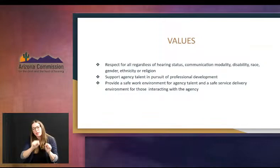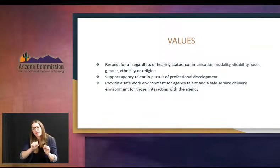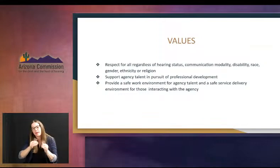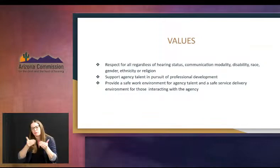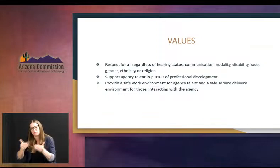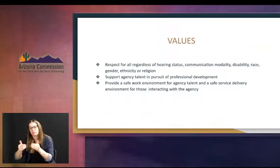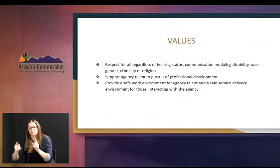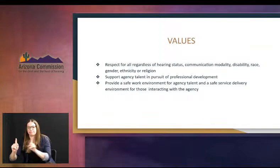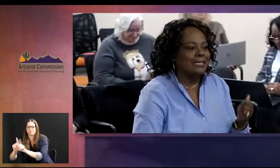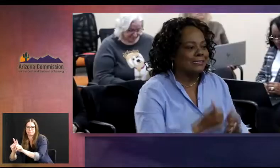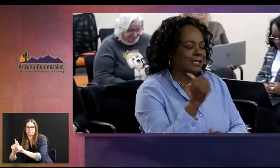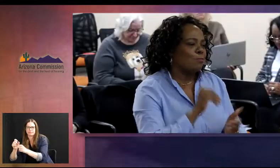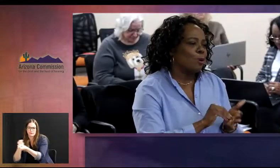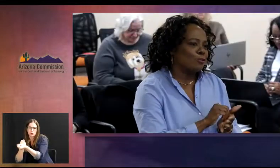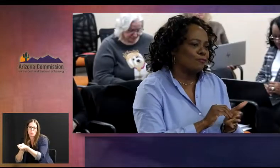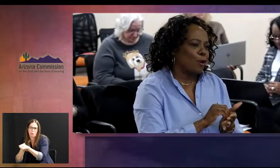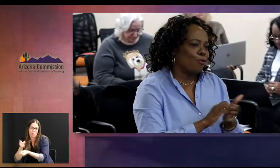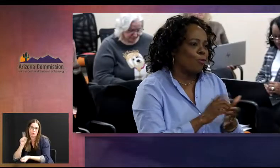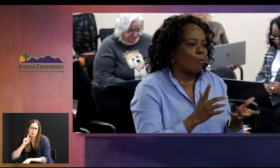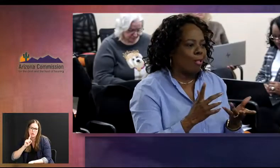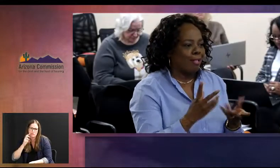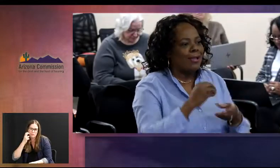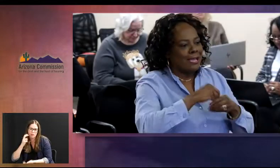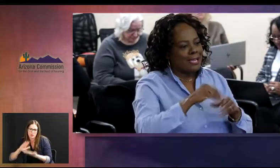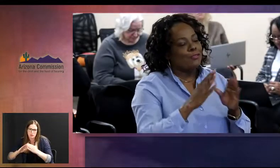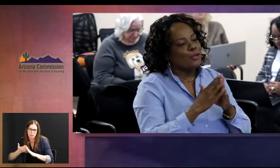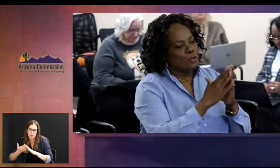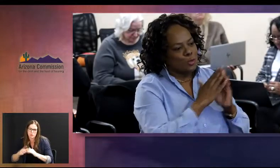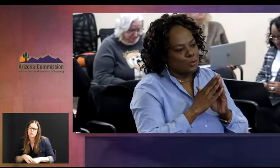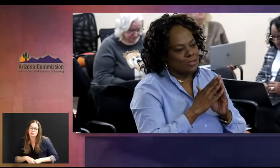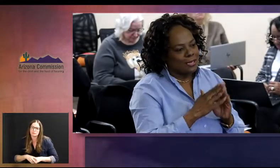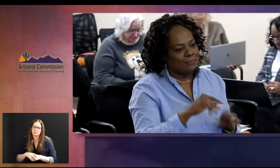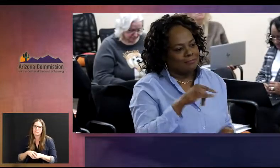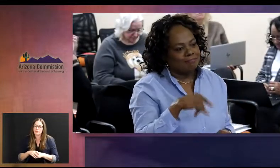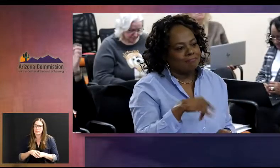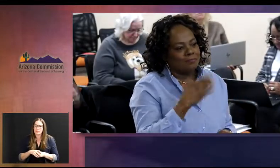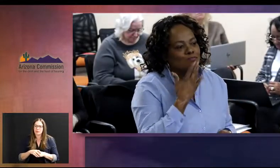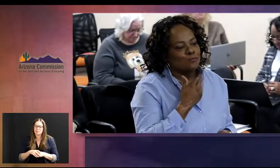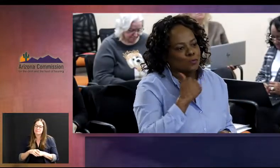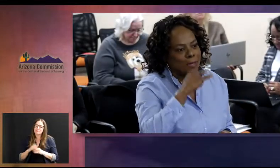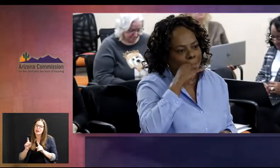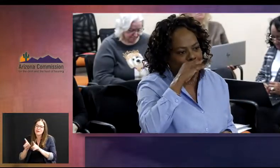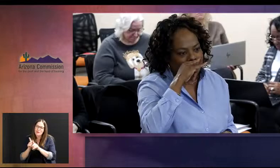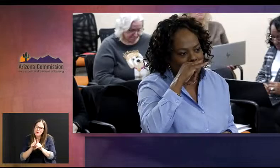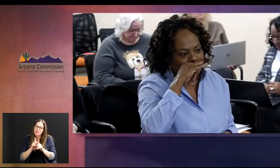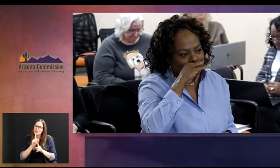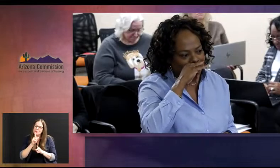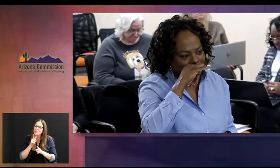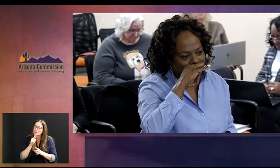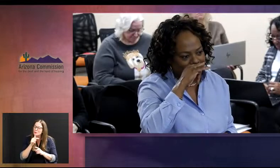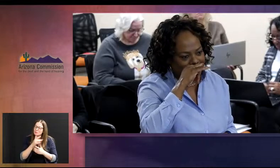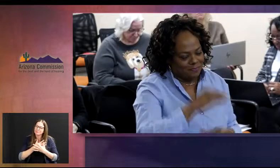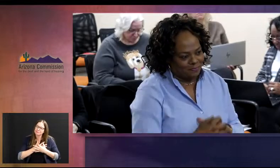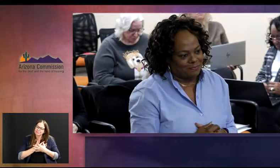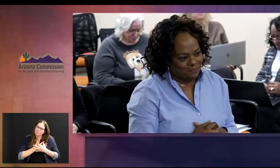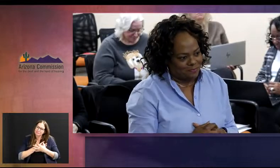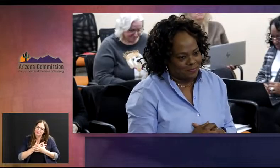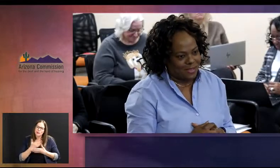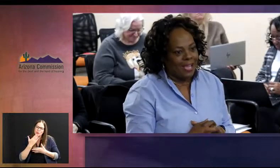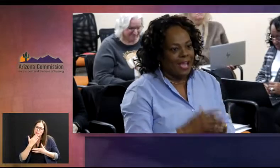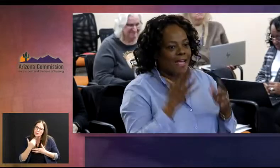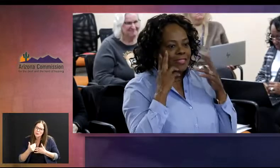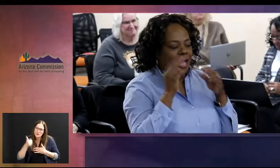And for those who are the sweetest of all in our communities, are precious children.